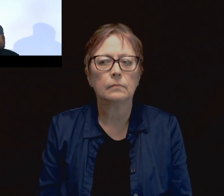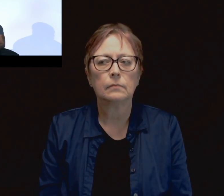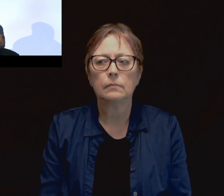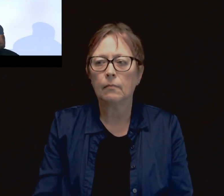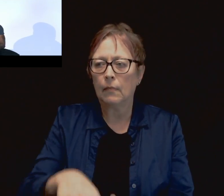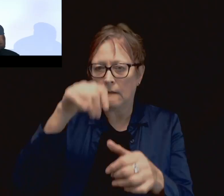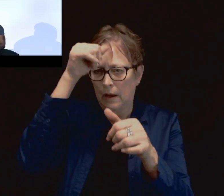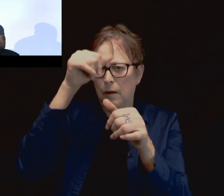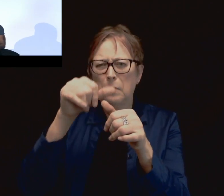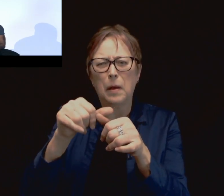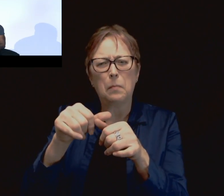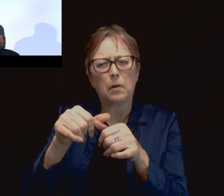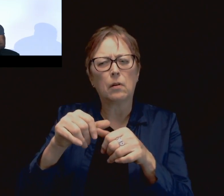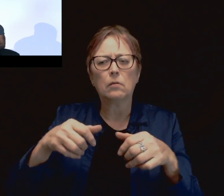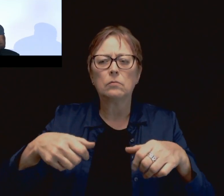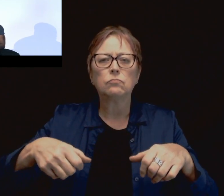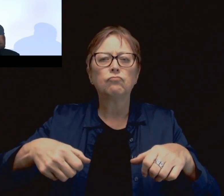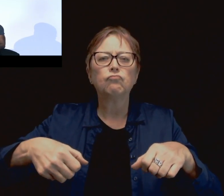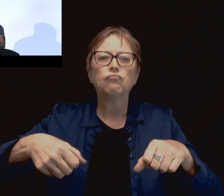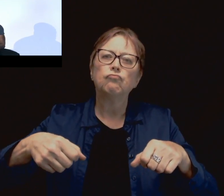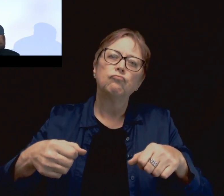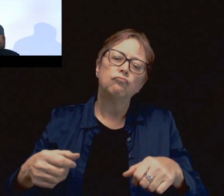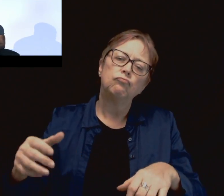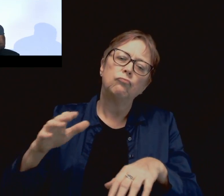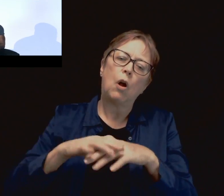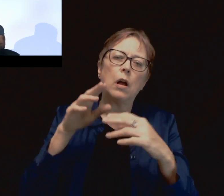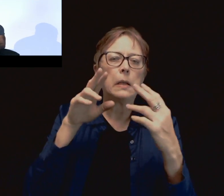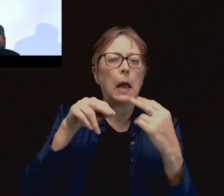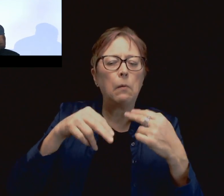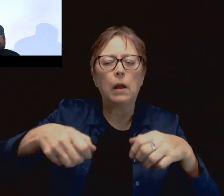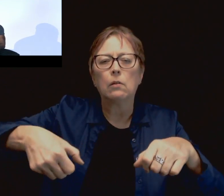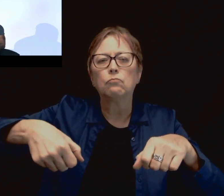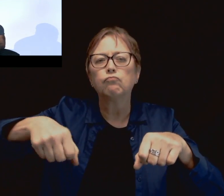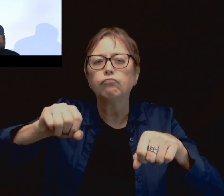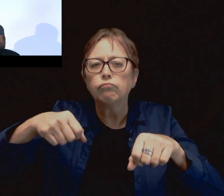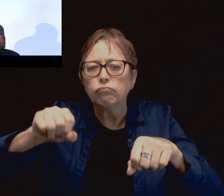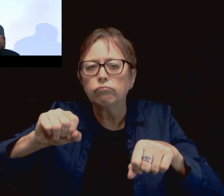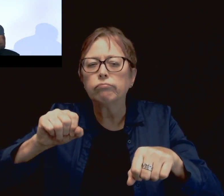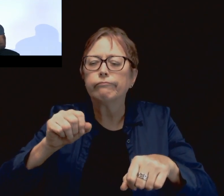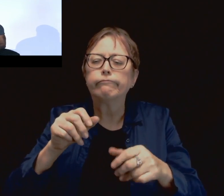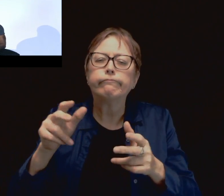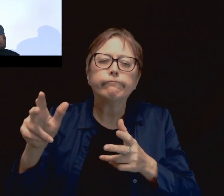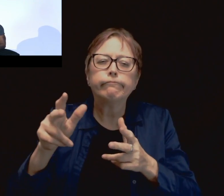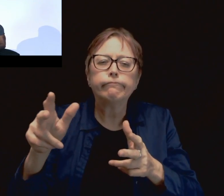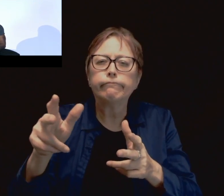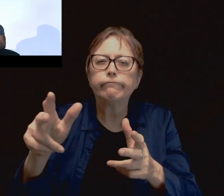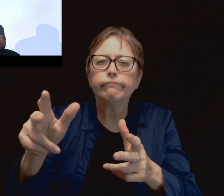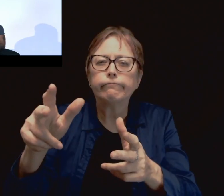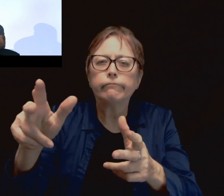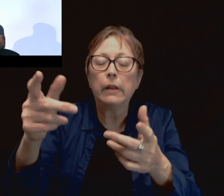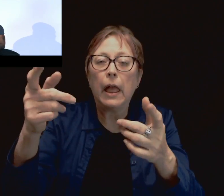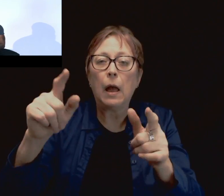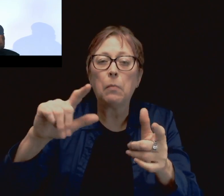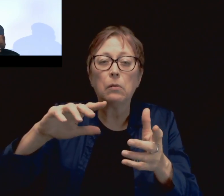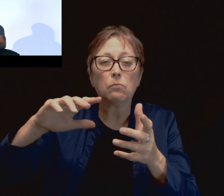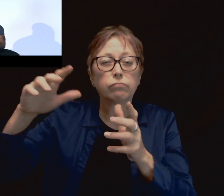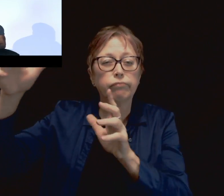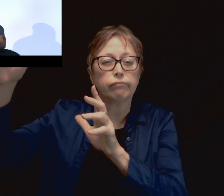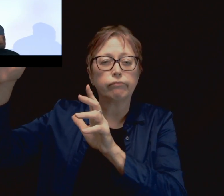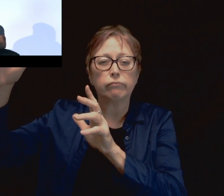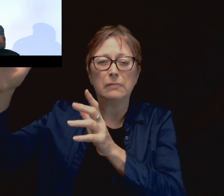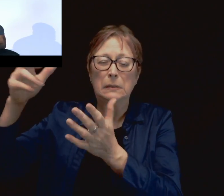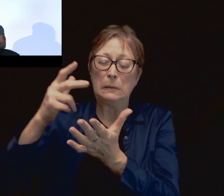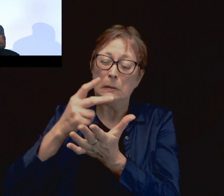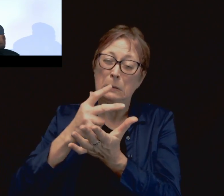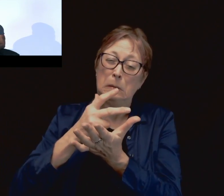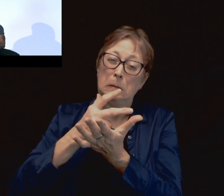And I remember getting on the highway one day with a bunch of the guys riding with a motorcycle group, and I lost control of the front end of the bike.